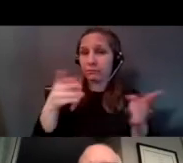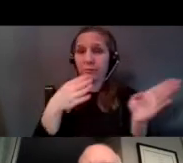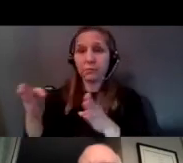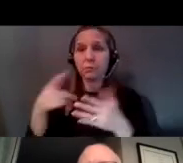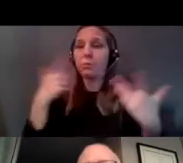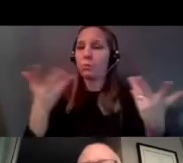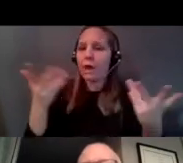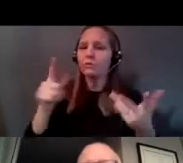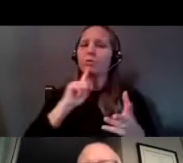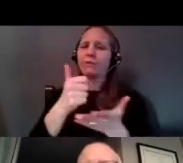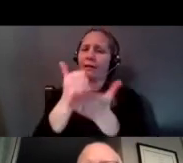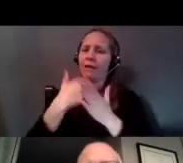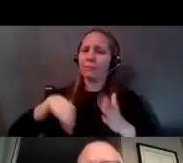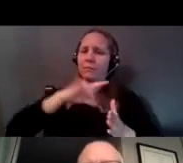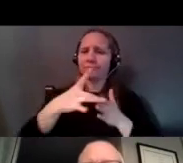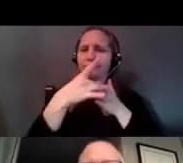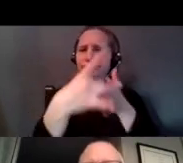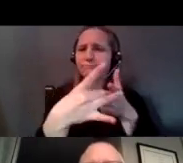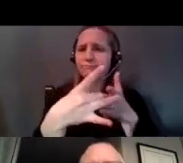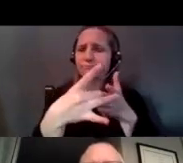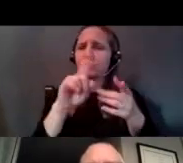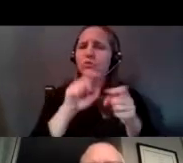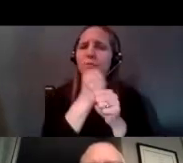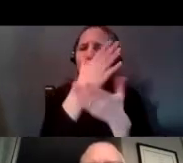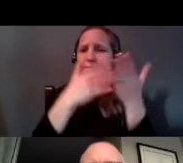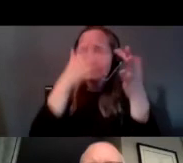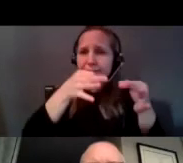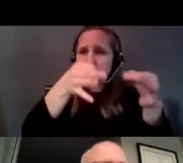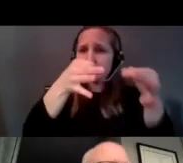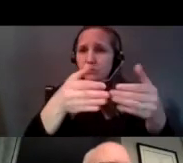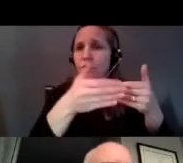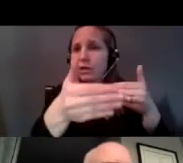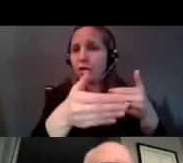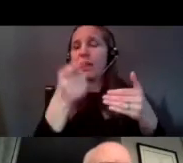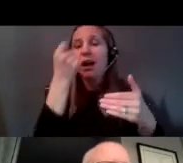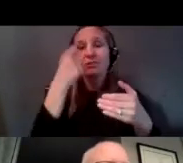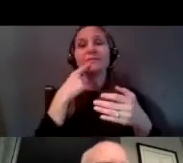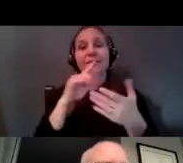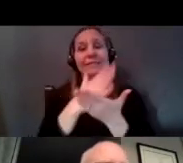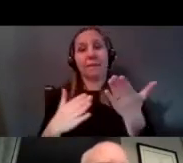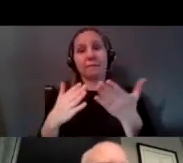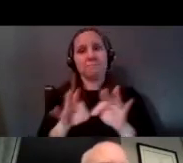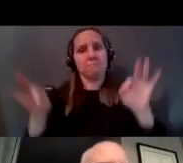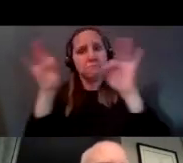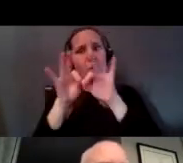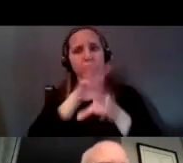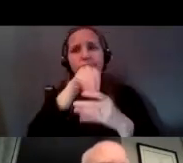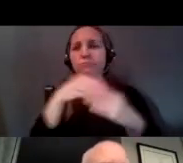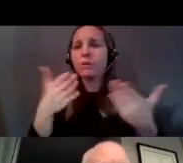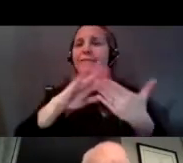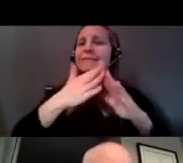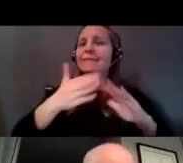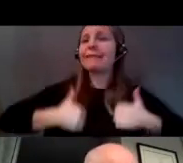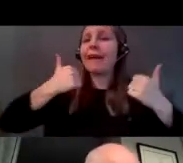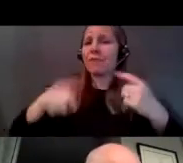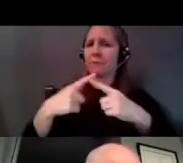guiding mechanism and decision-making framework that spans a number of critical components of city life and community building,